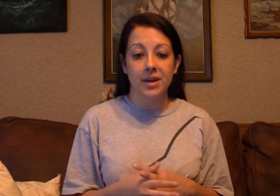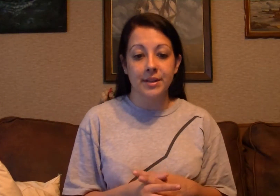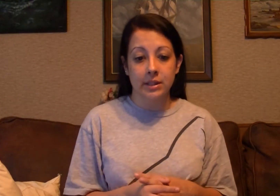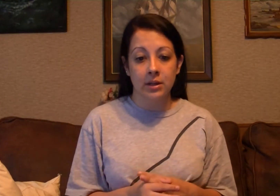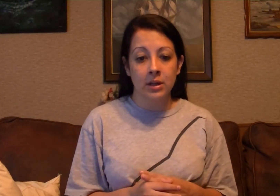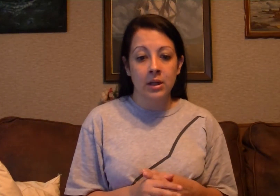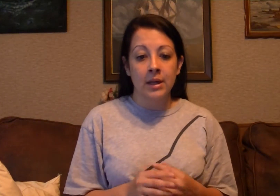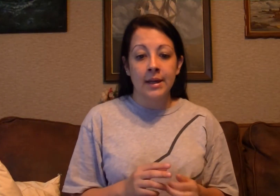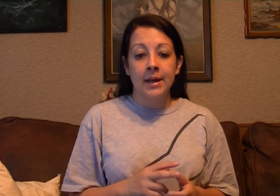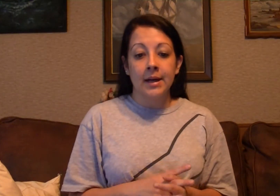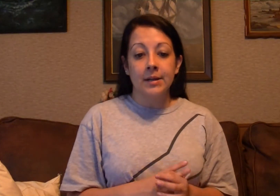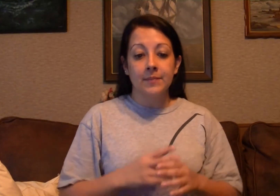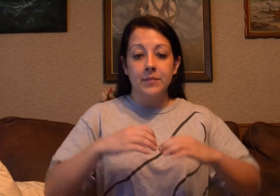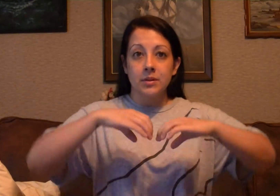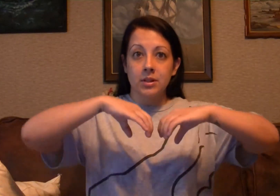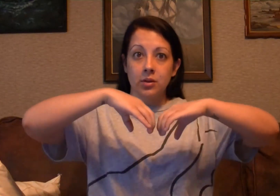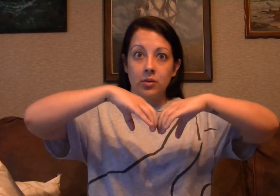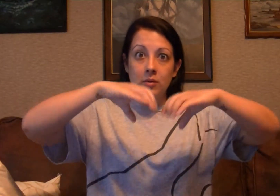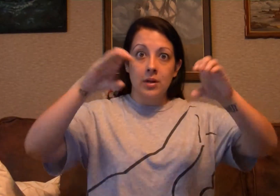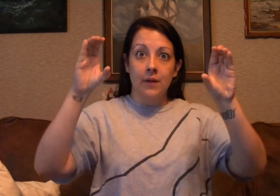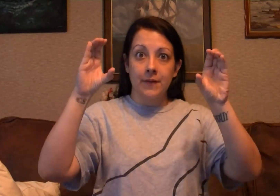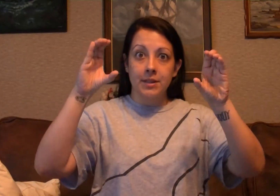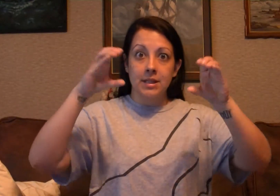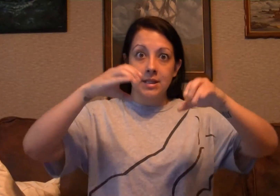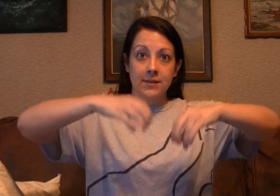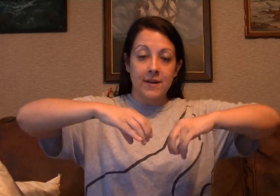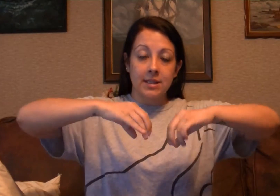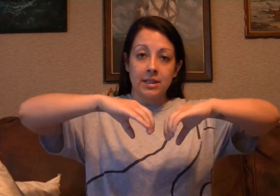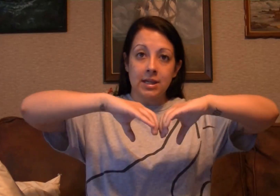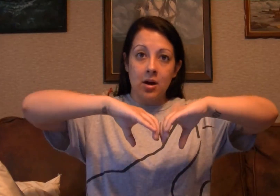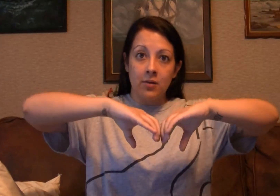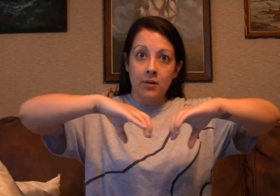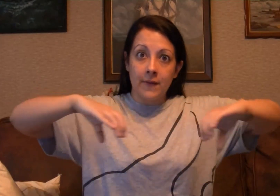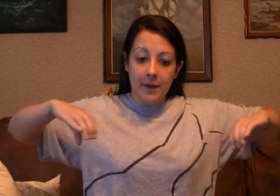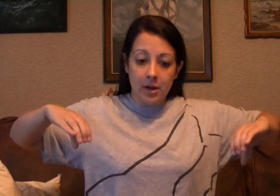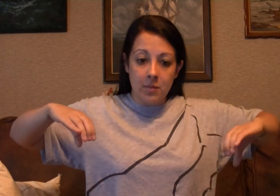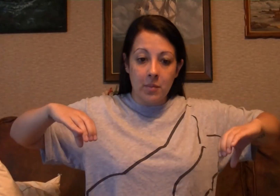this. So C's facing down, come apart.